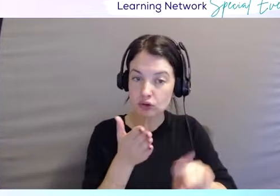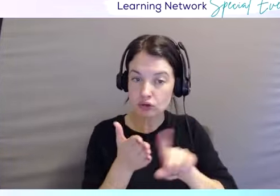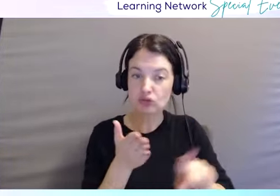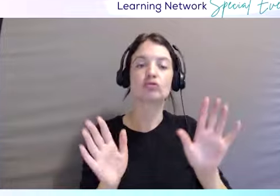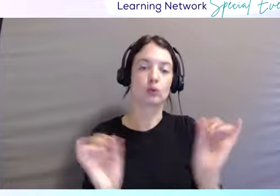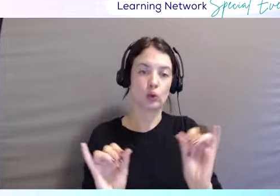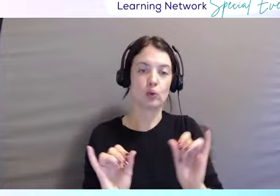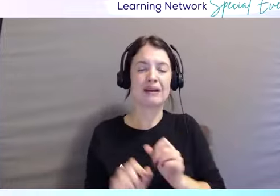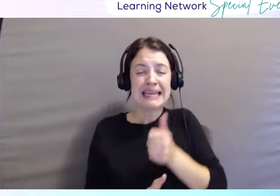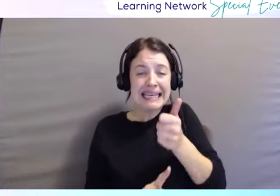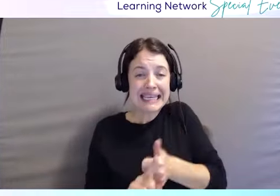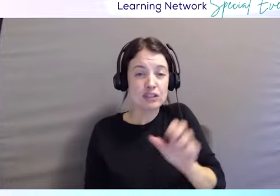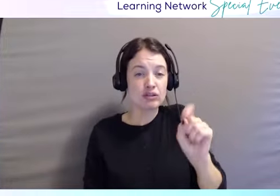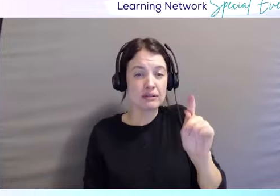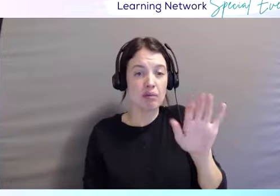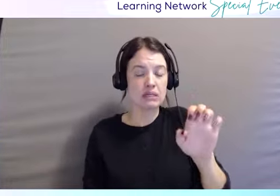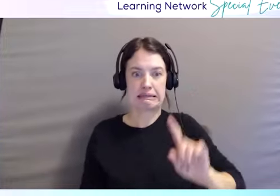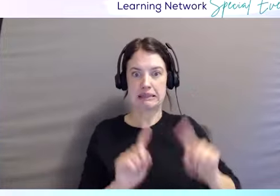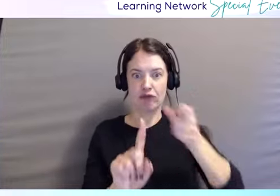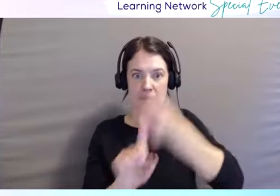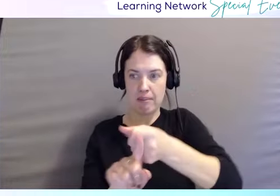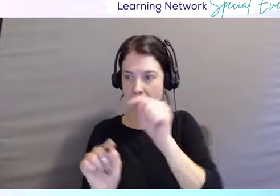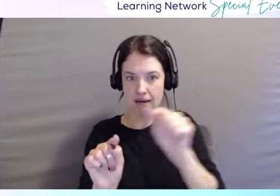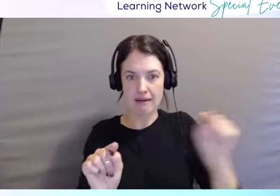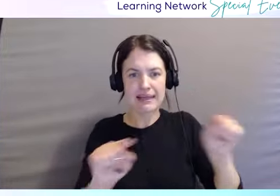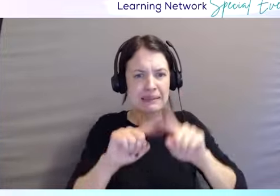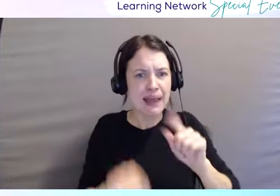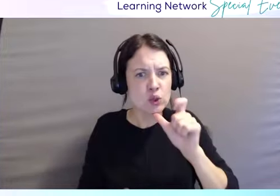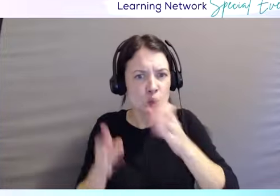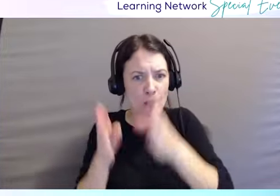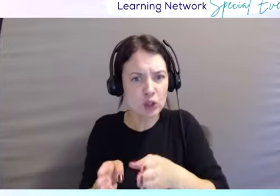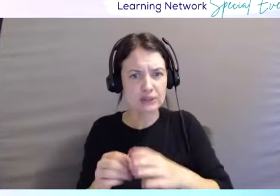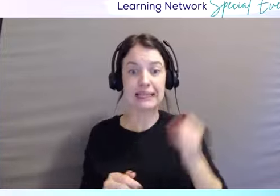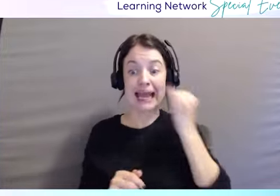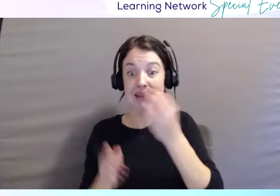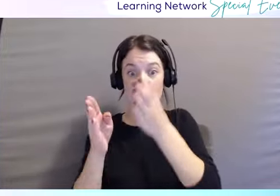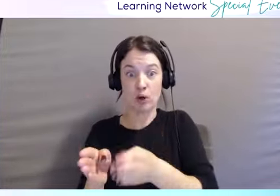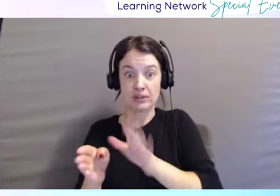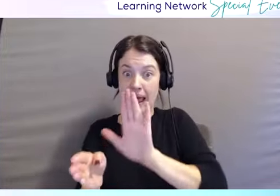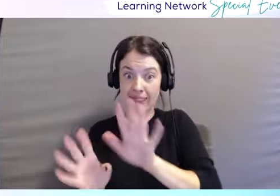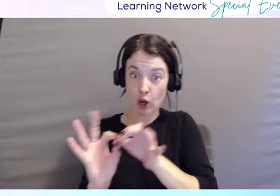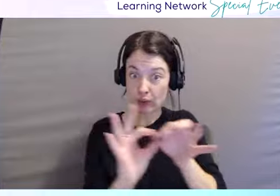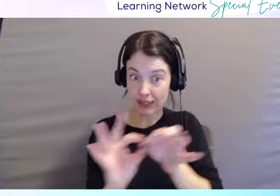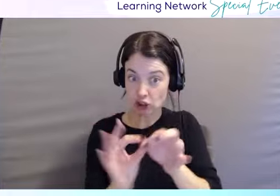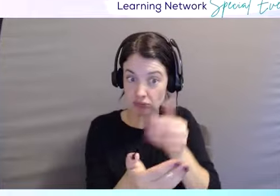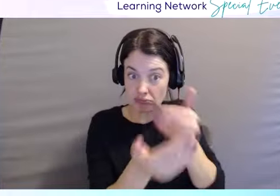impact on those who take it, those who are beside those who take it, and vulnerability to all forms